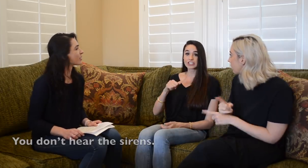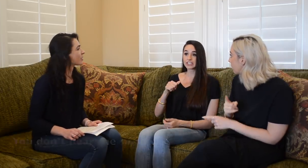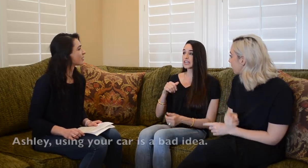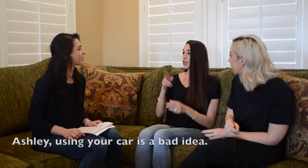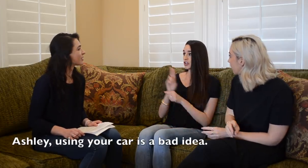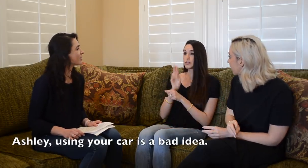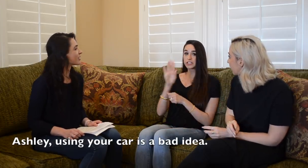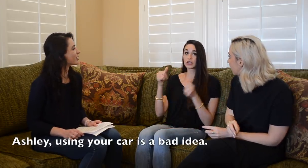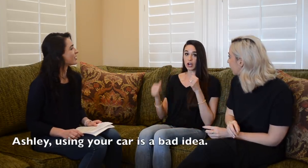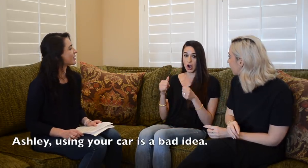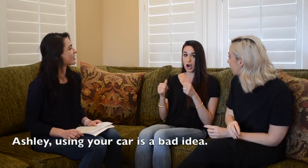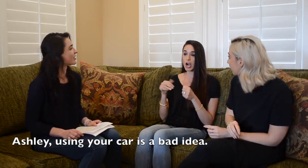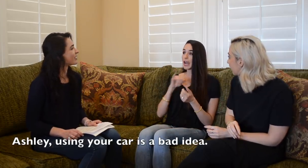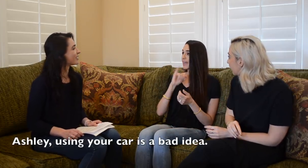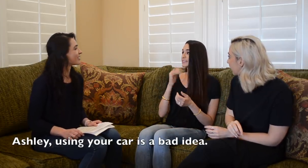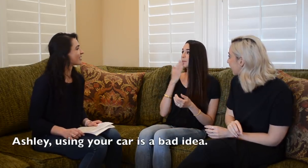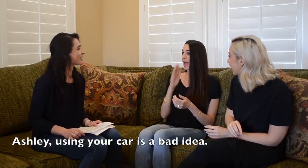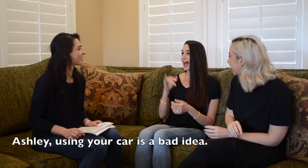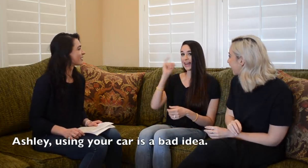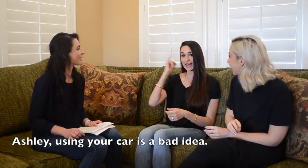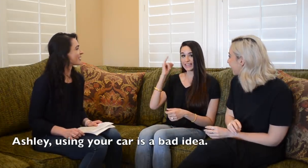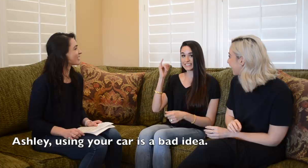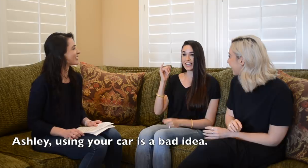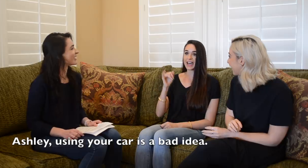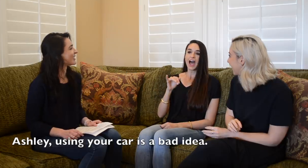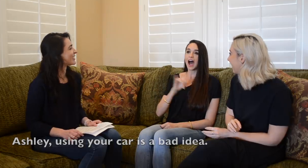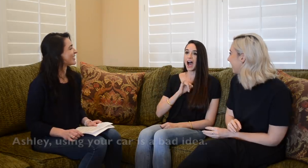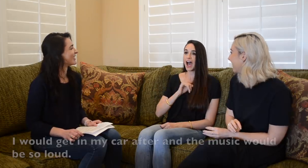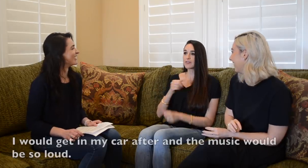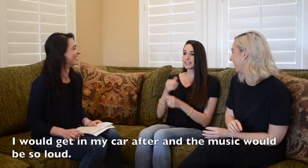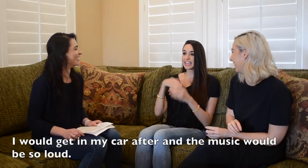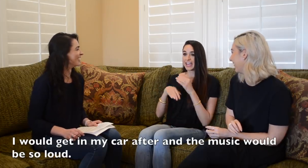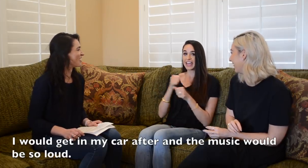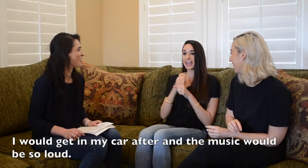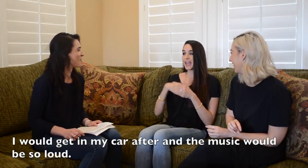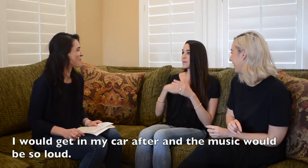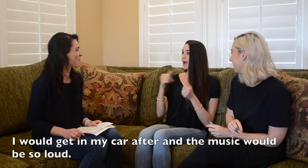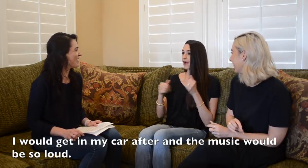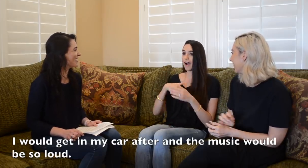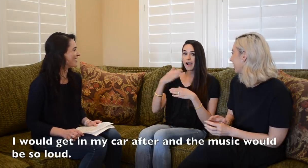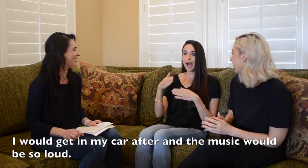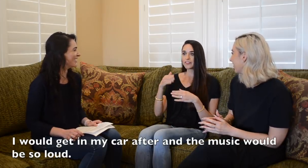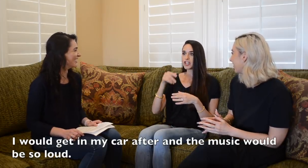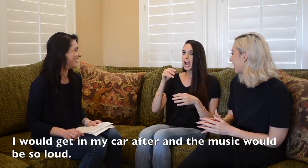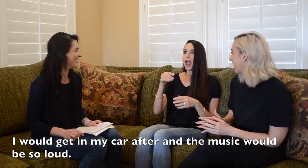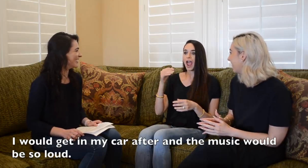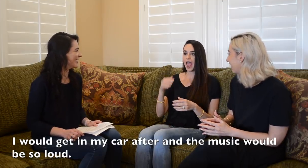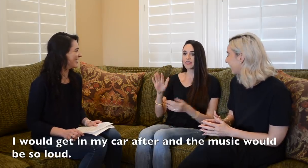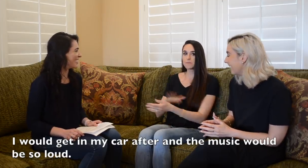Ashley, using your car is a bad idea. I would get in my car after and the music